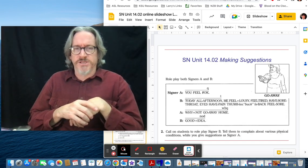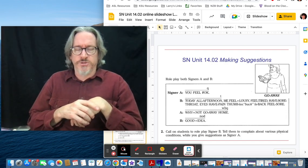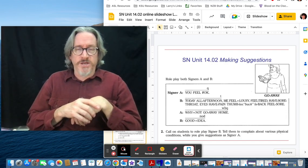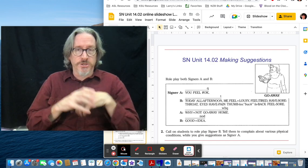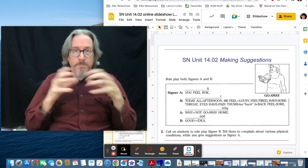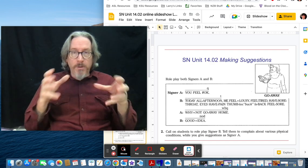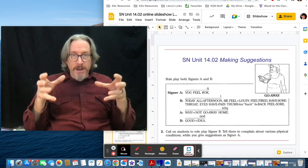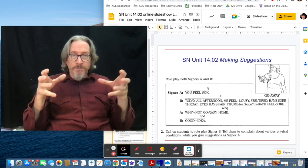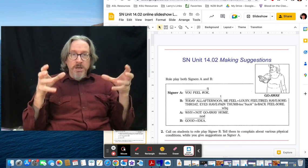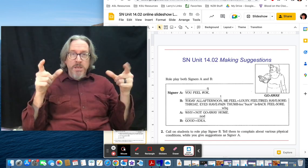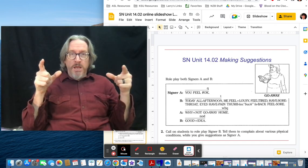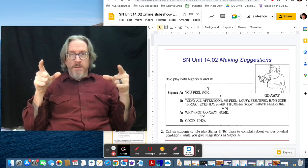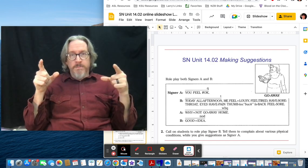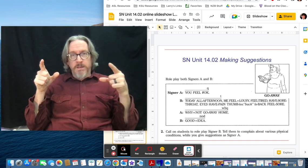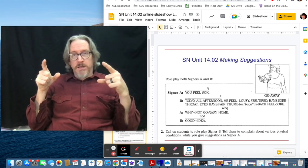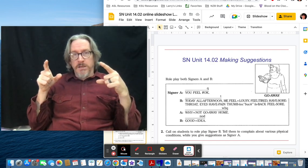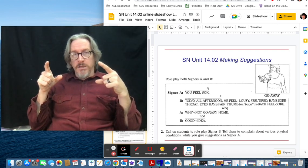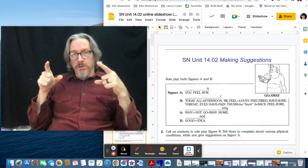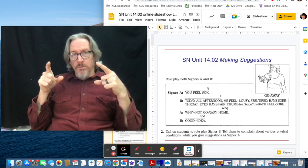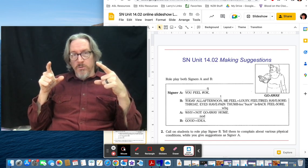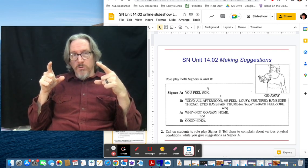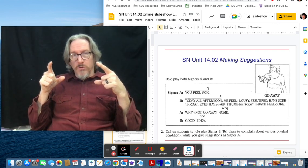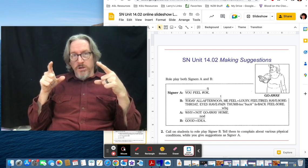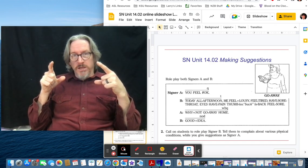natural situation. But there